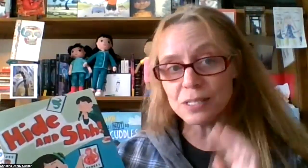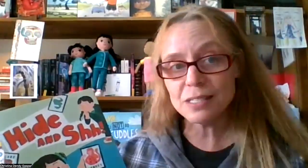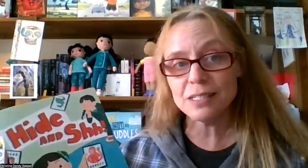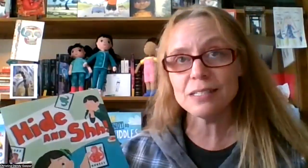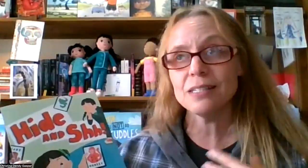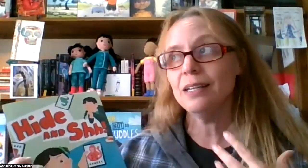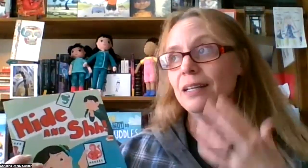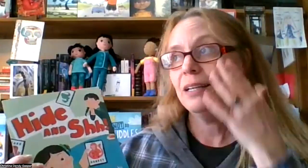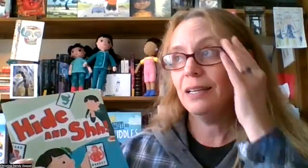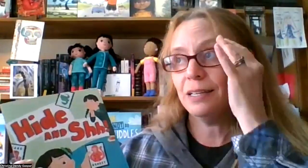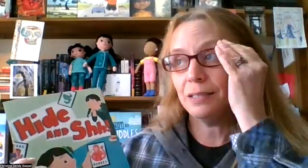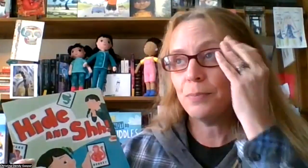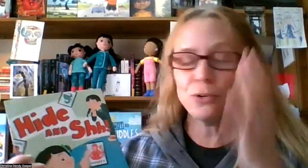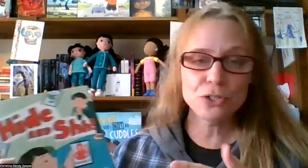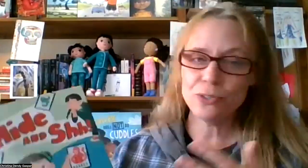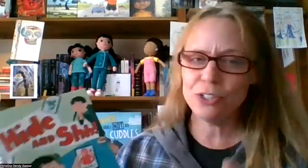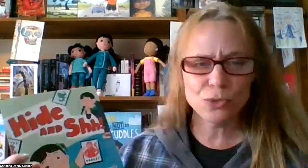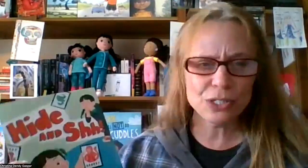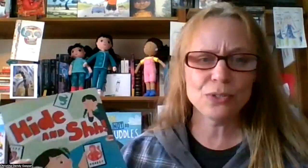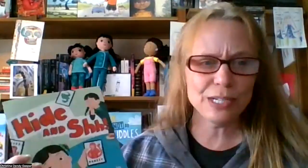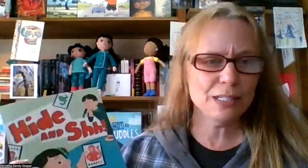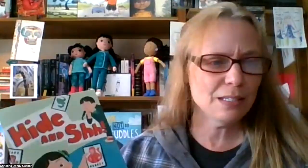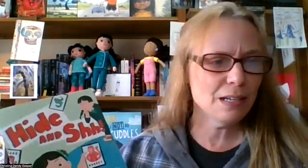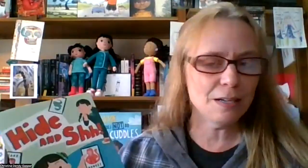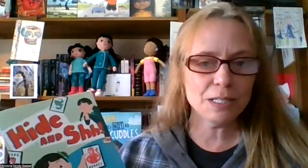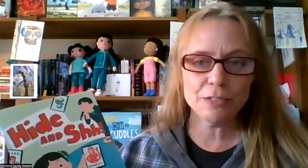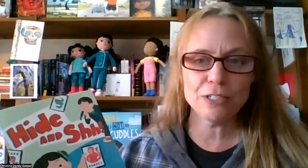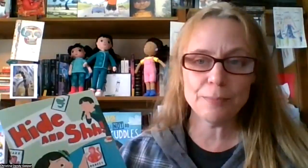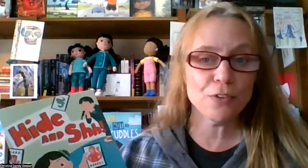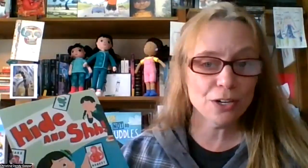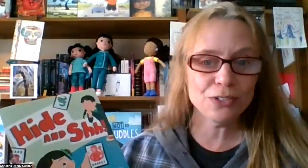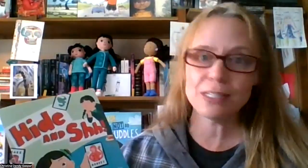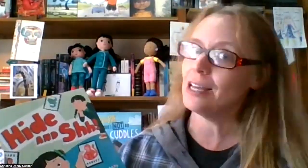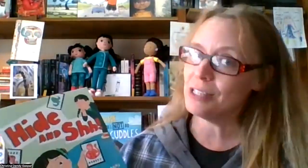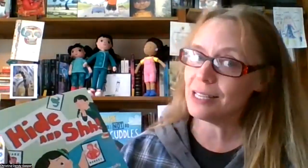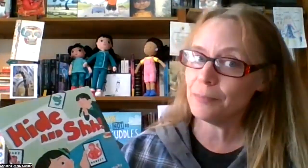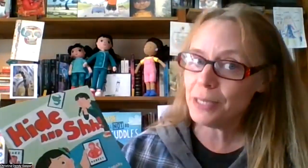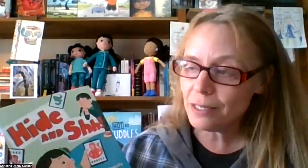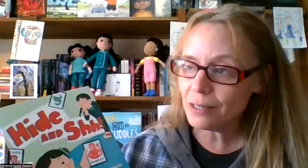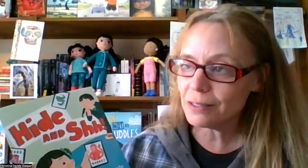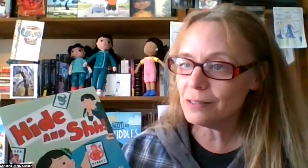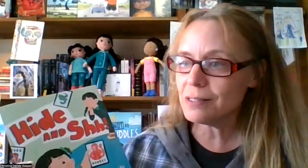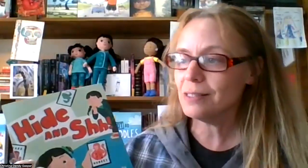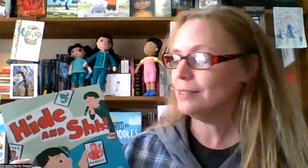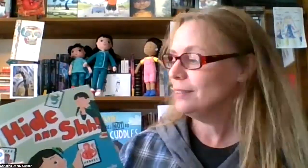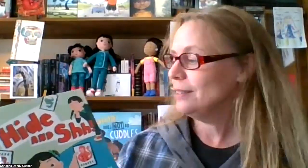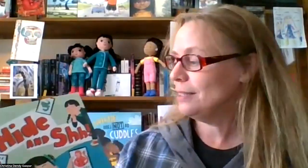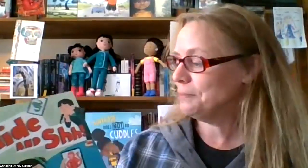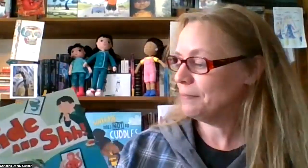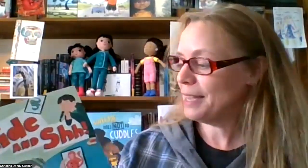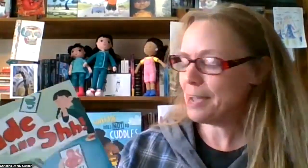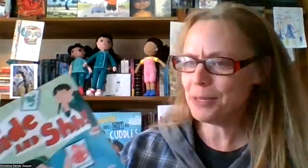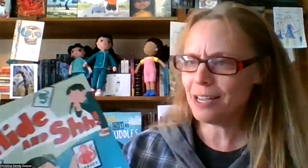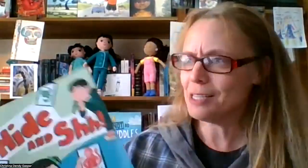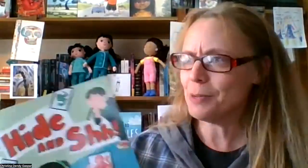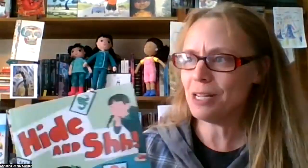online courses and poetry, short stories, some different types of articles, a lot of encyclopedia articles.